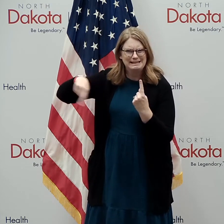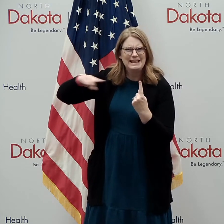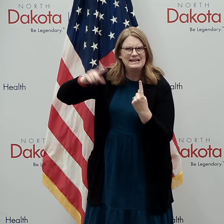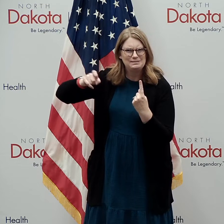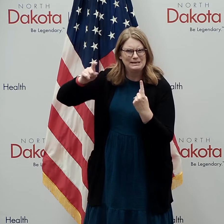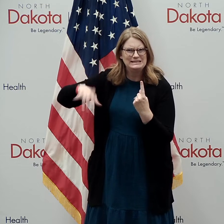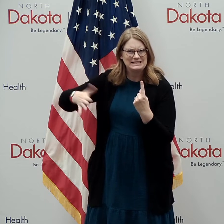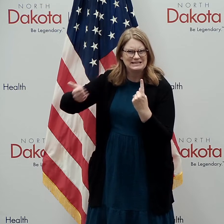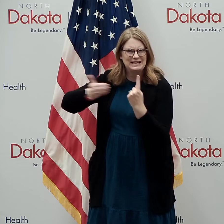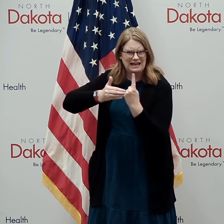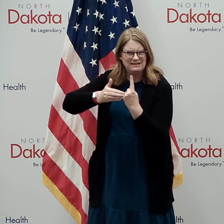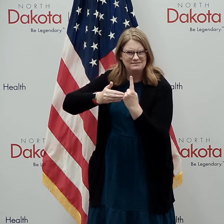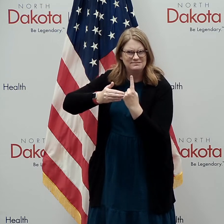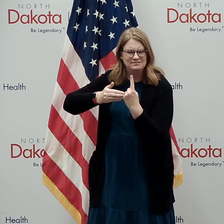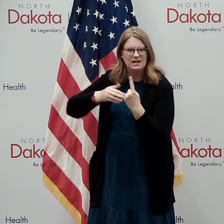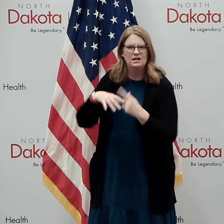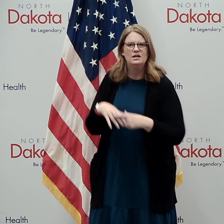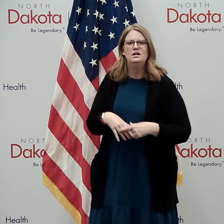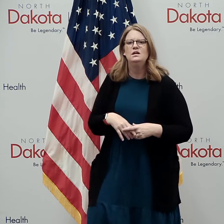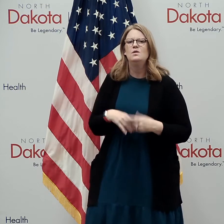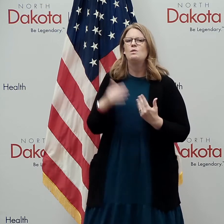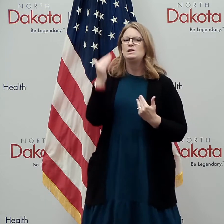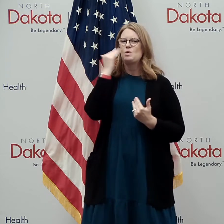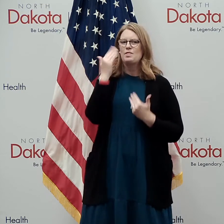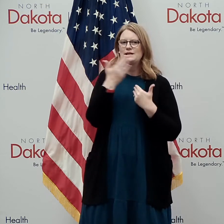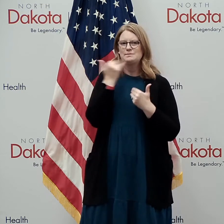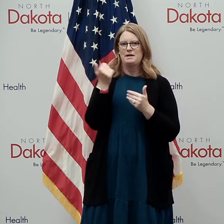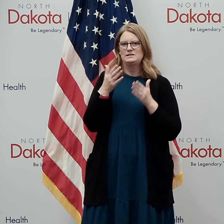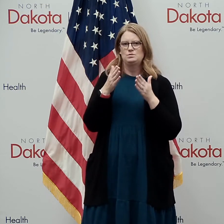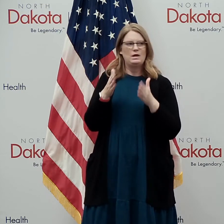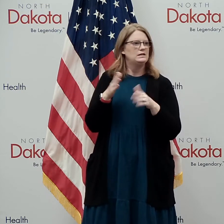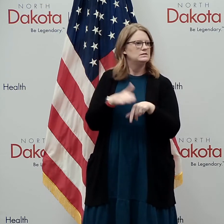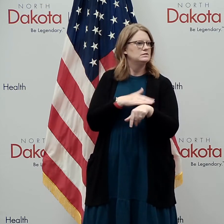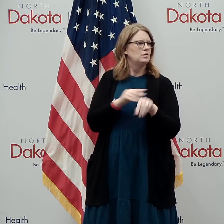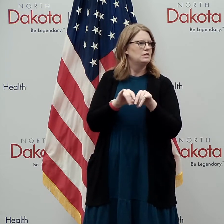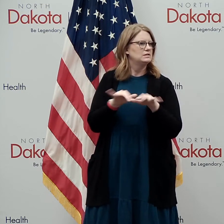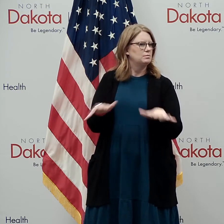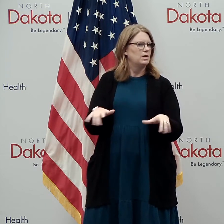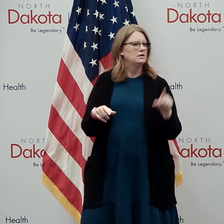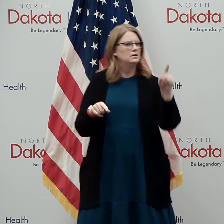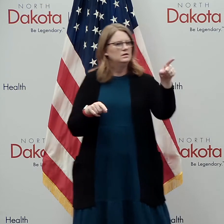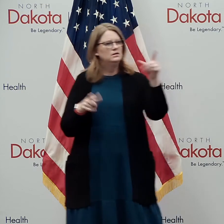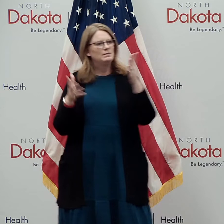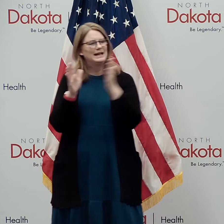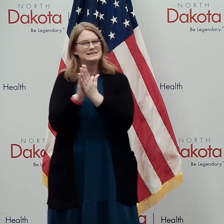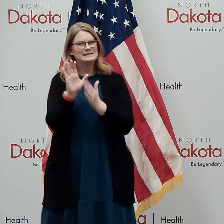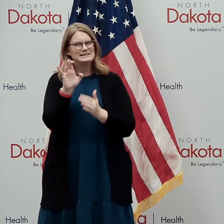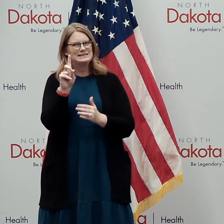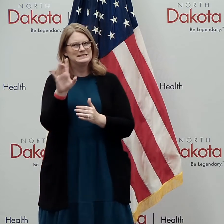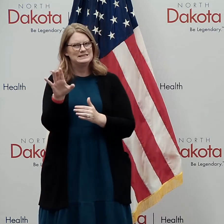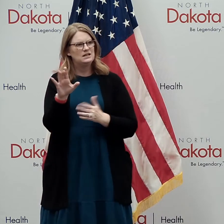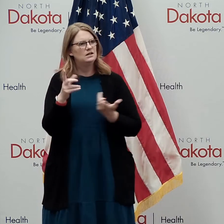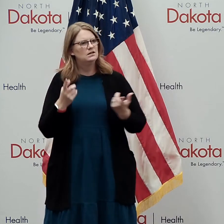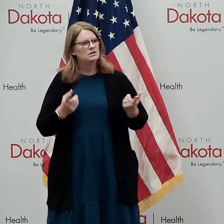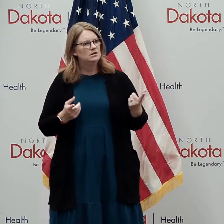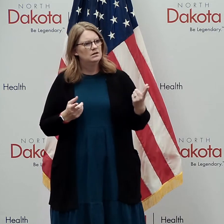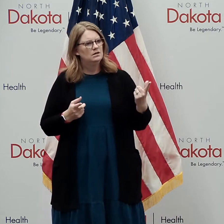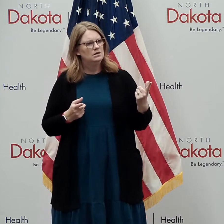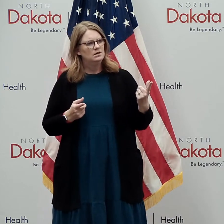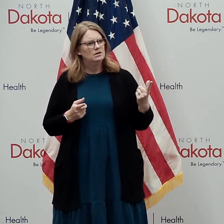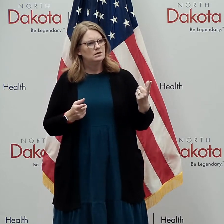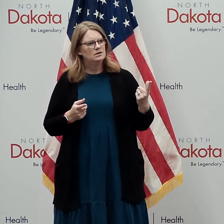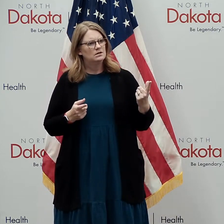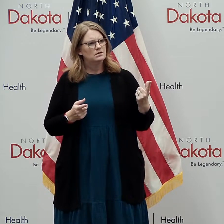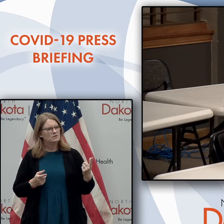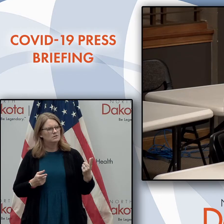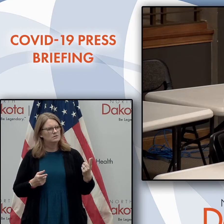just think, we know that's the most effective way to slow the spread. You said you're going to be reaching out to the CDC about this kind of thing. Do you see this